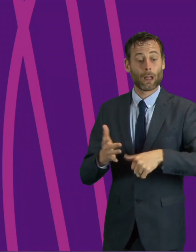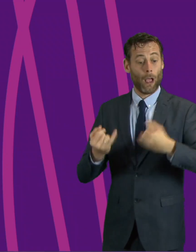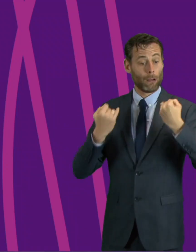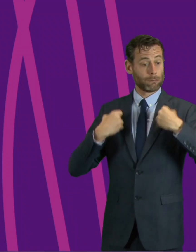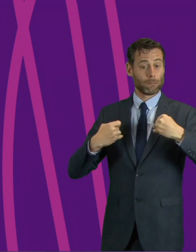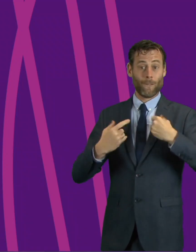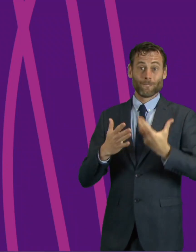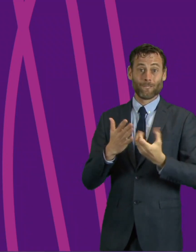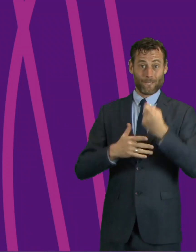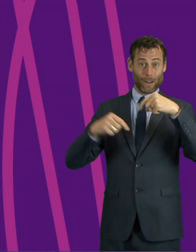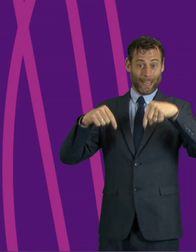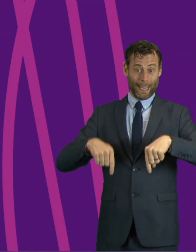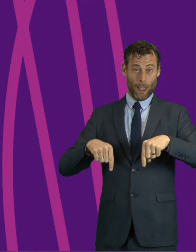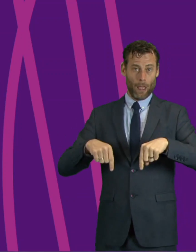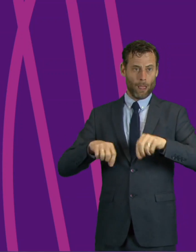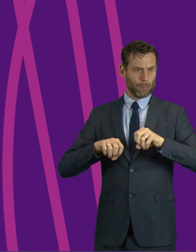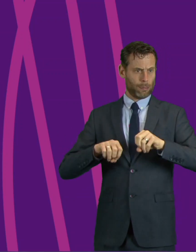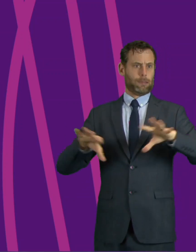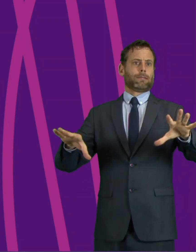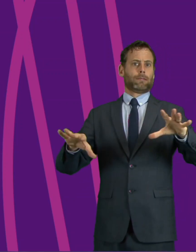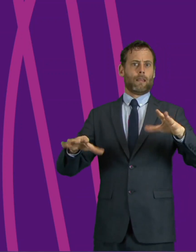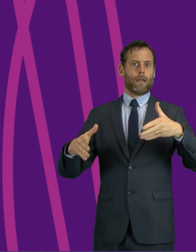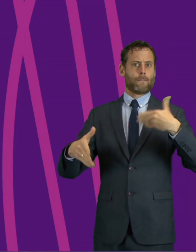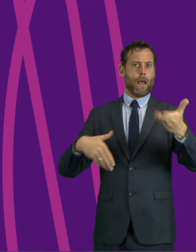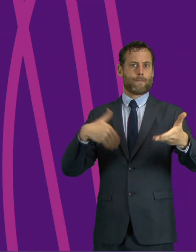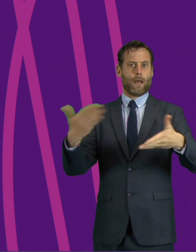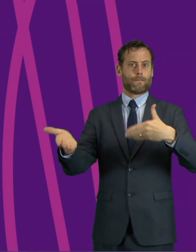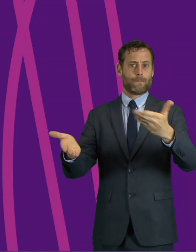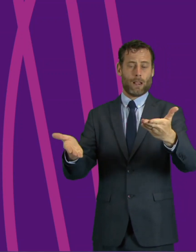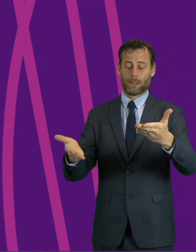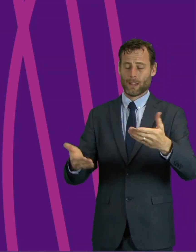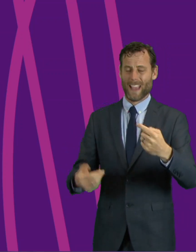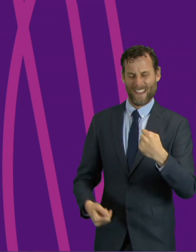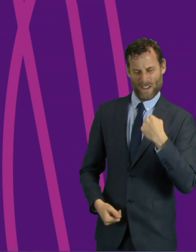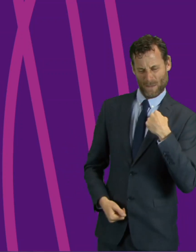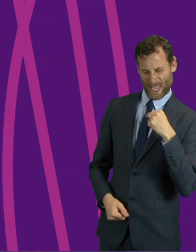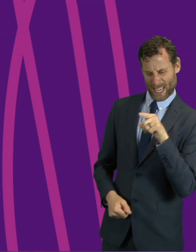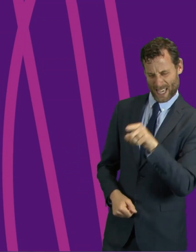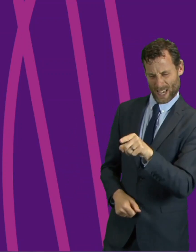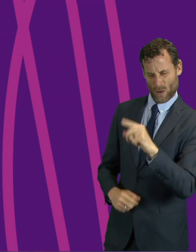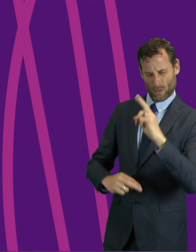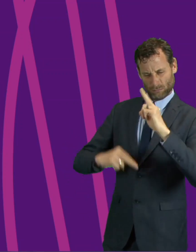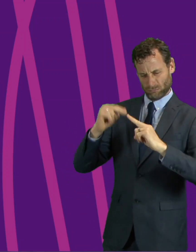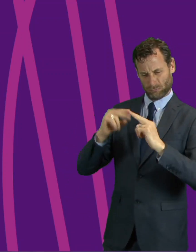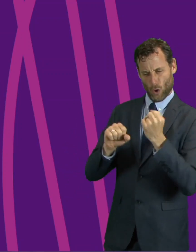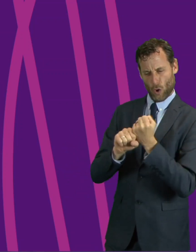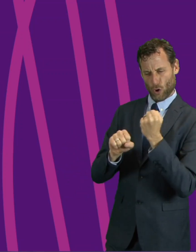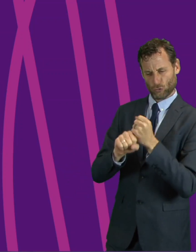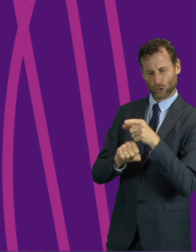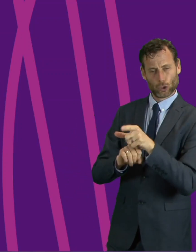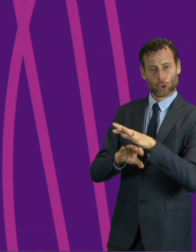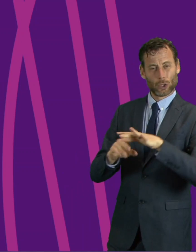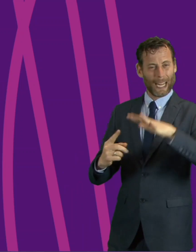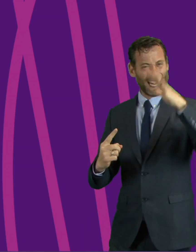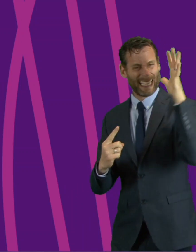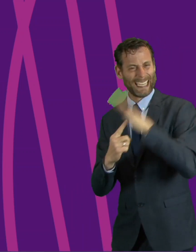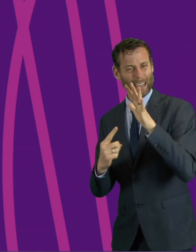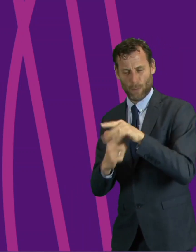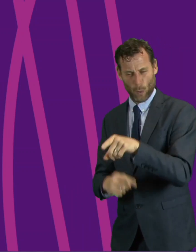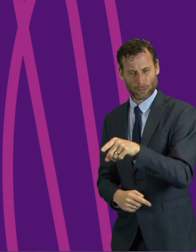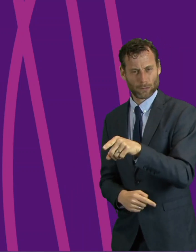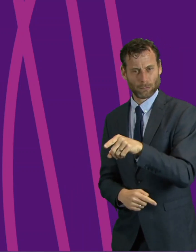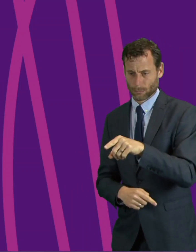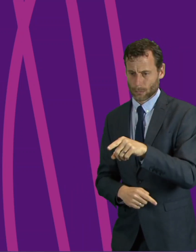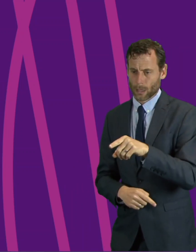if our judgment, and my judgment was that construction, apart from for essential projects, was not safe to operate, what has